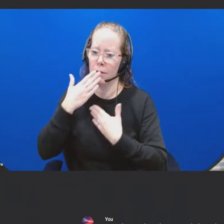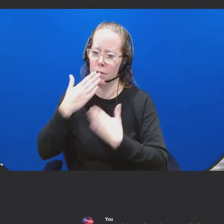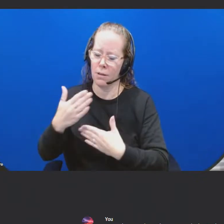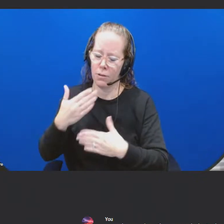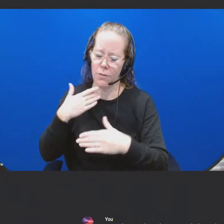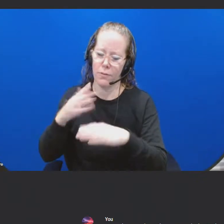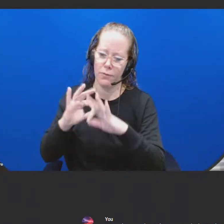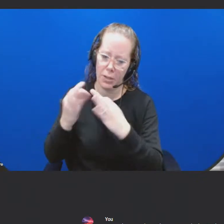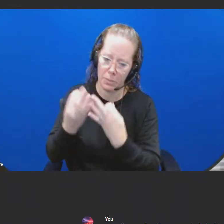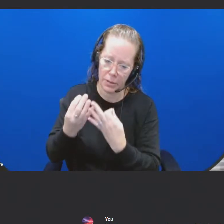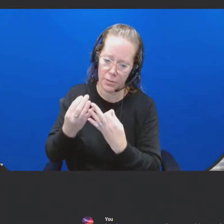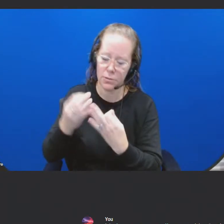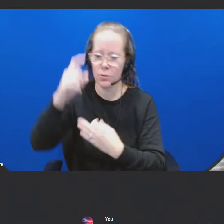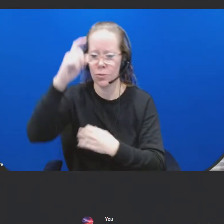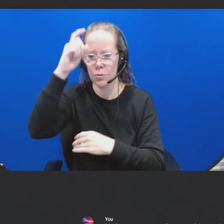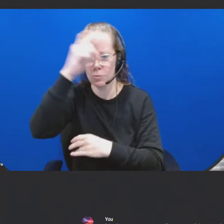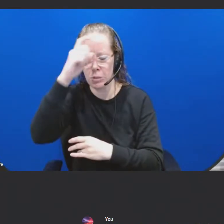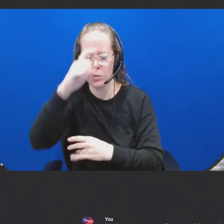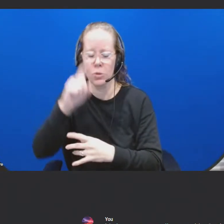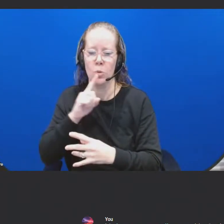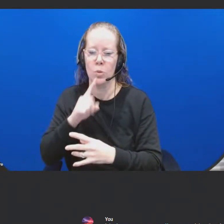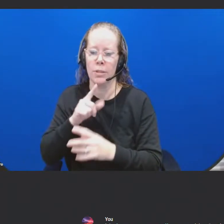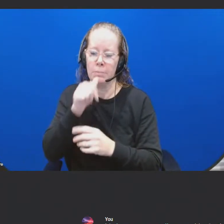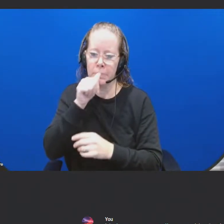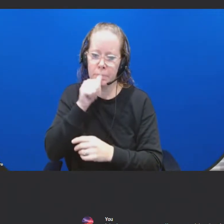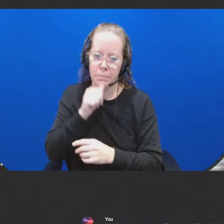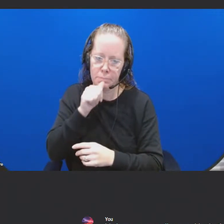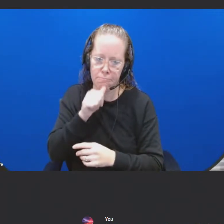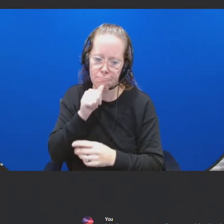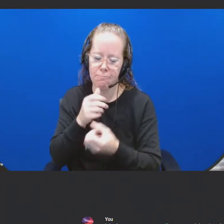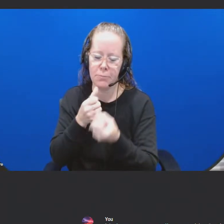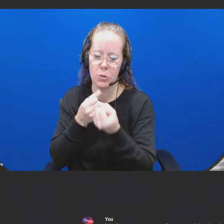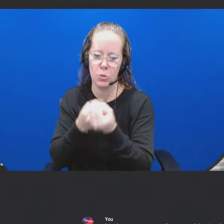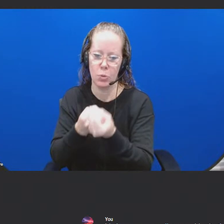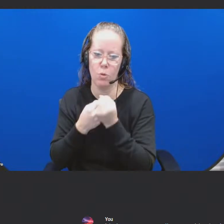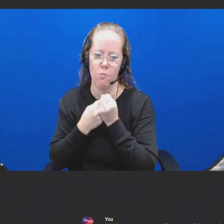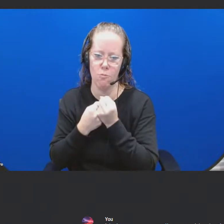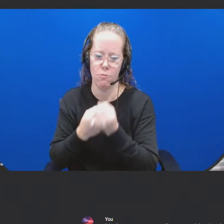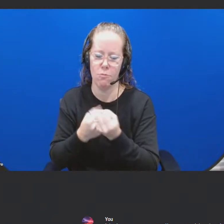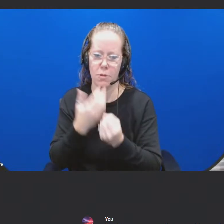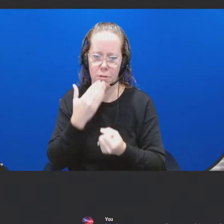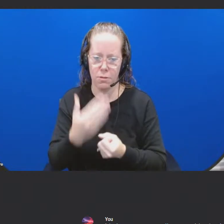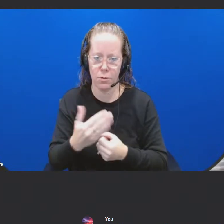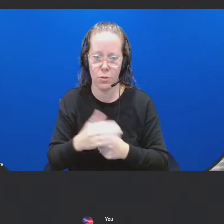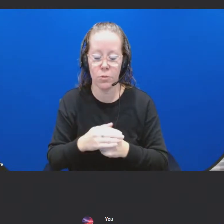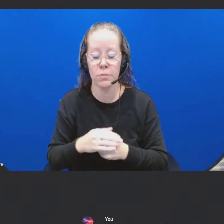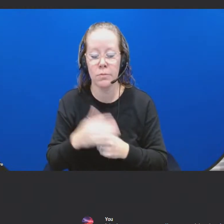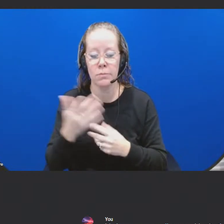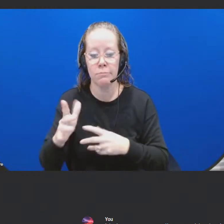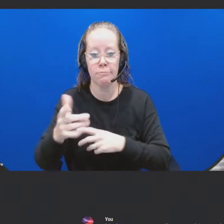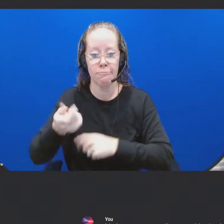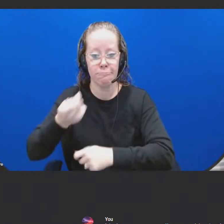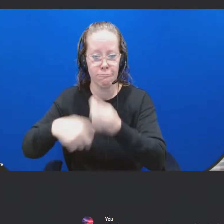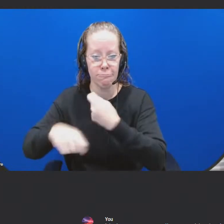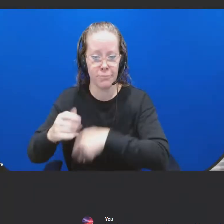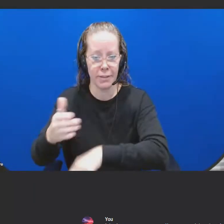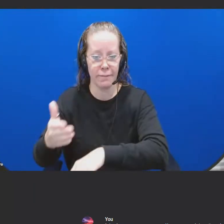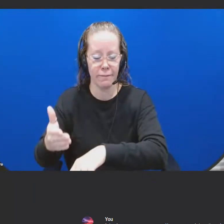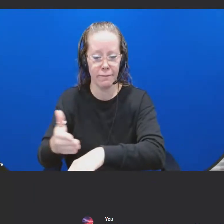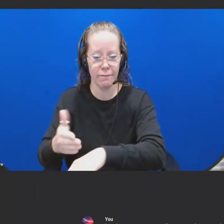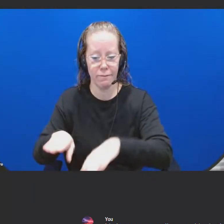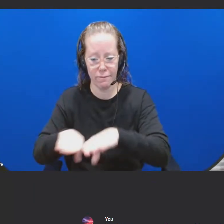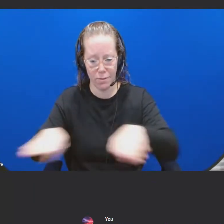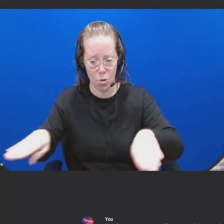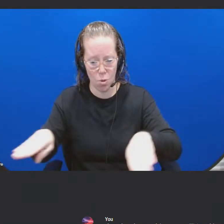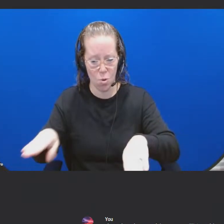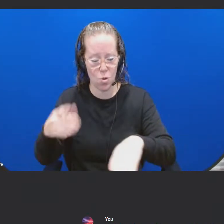supportive. And we thank you for that. We were able to upgrade the flooring in the rooms that were affected by the